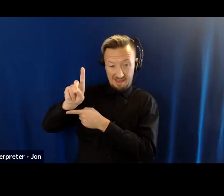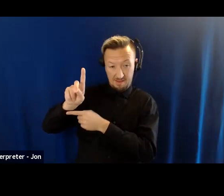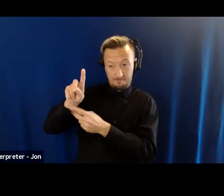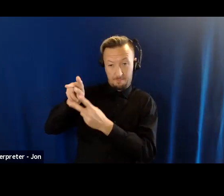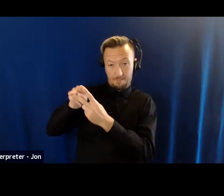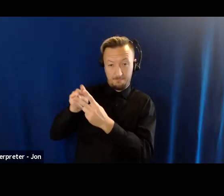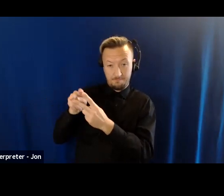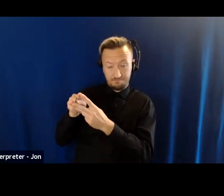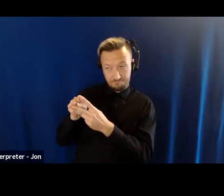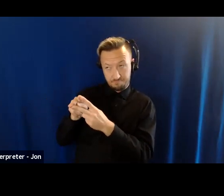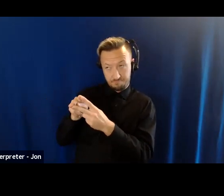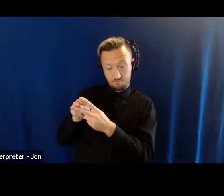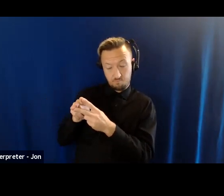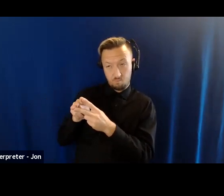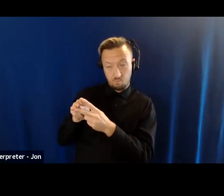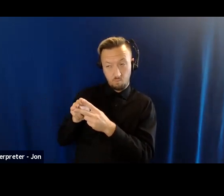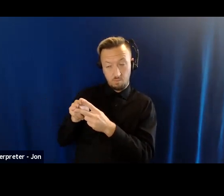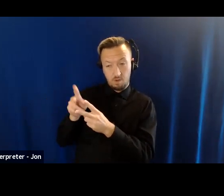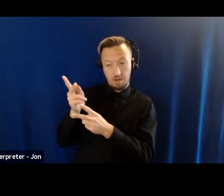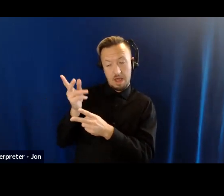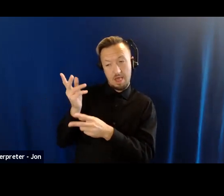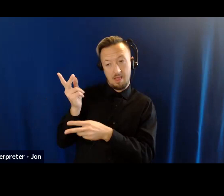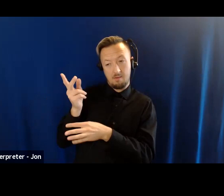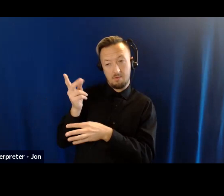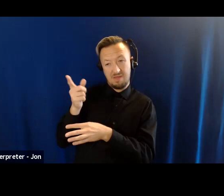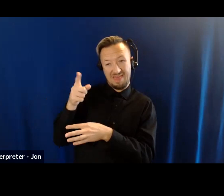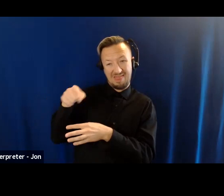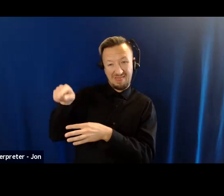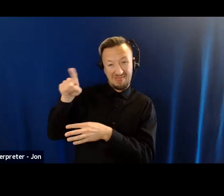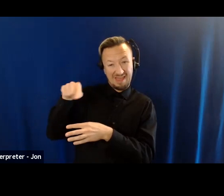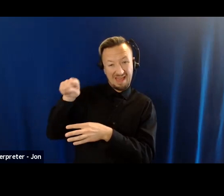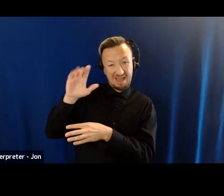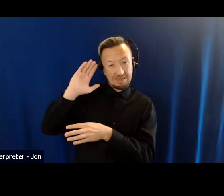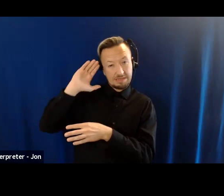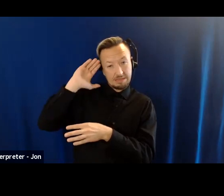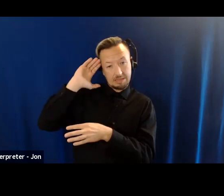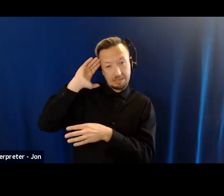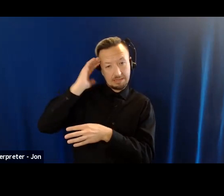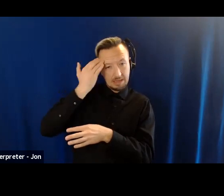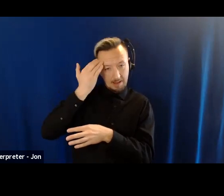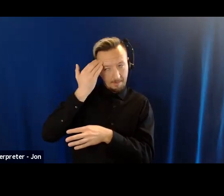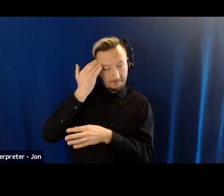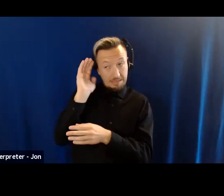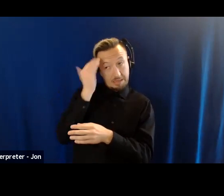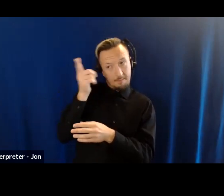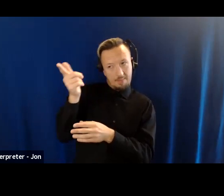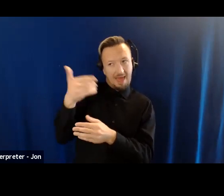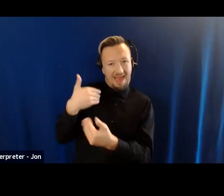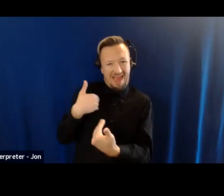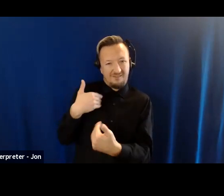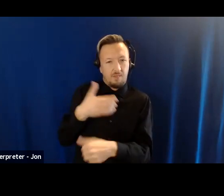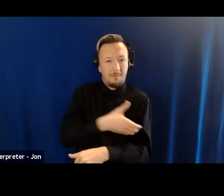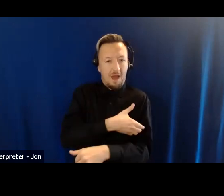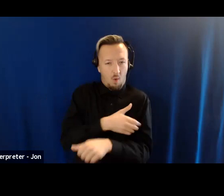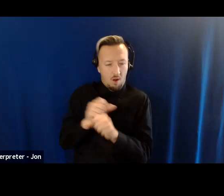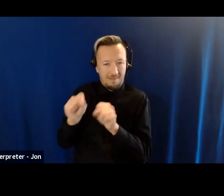they seem to have the ability to issue waivers that in